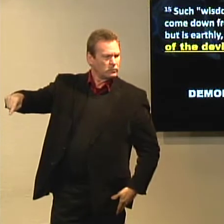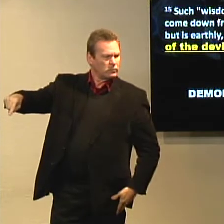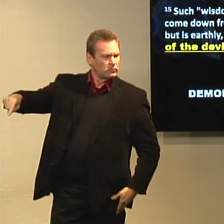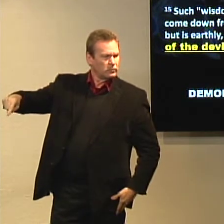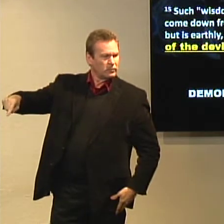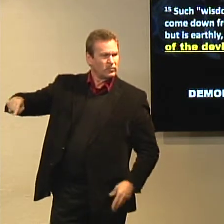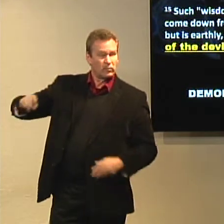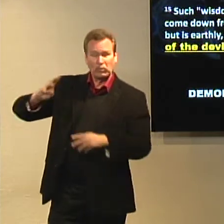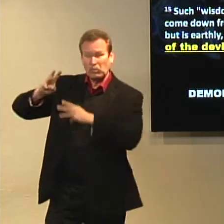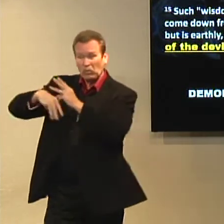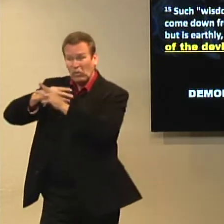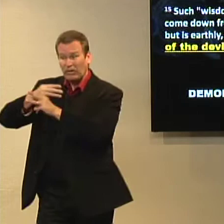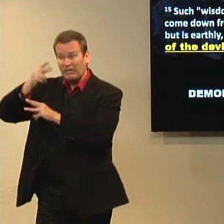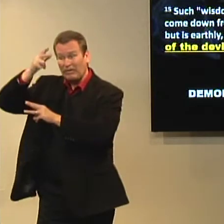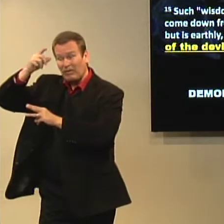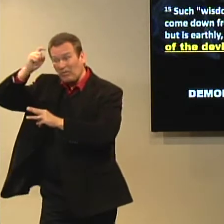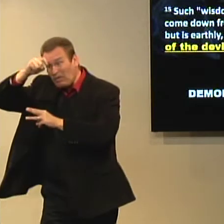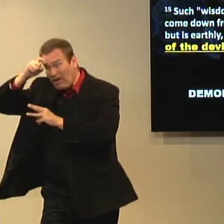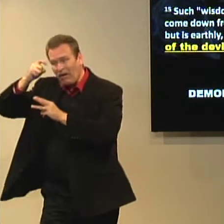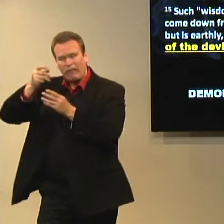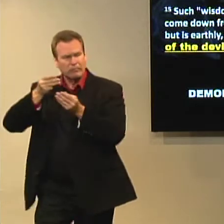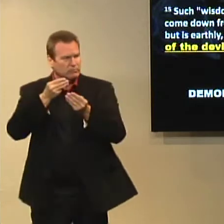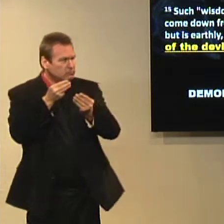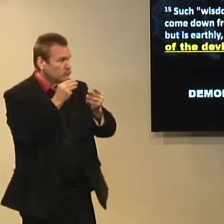He says this is the work of the world. This is the work of the devil.